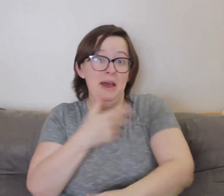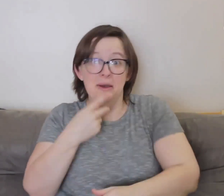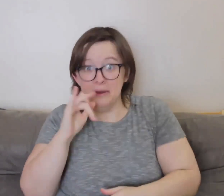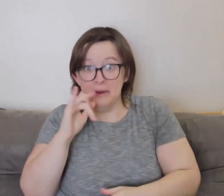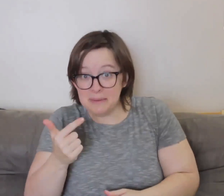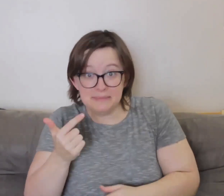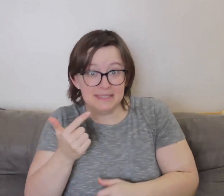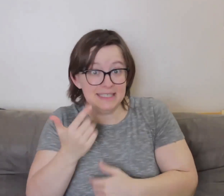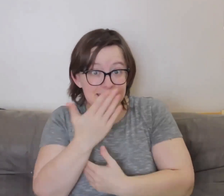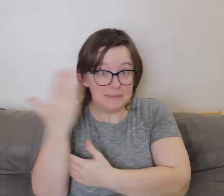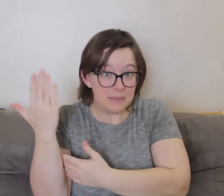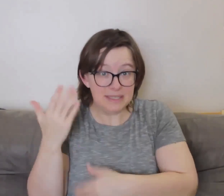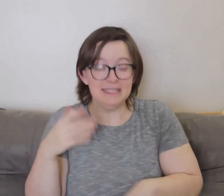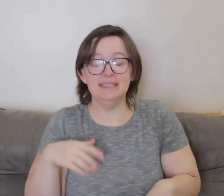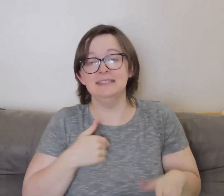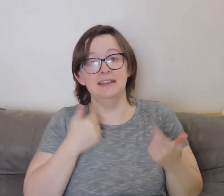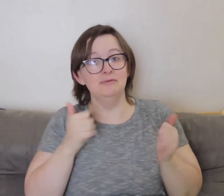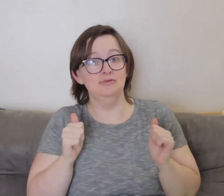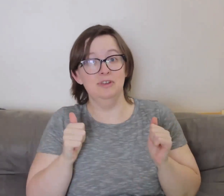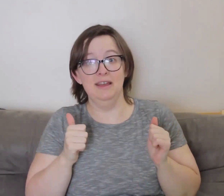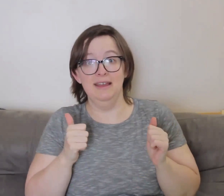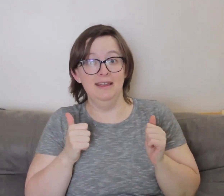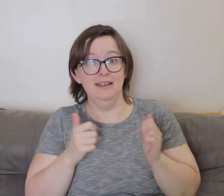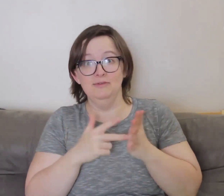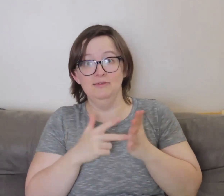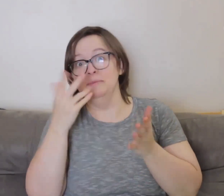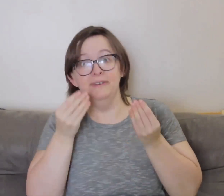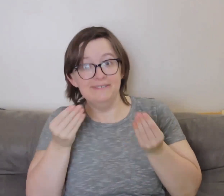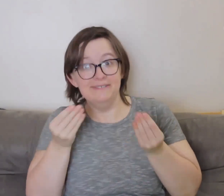struggle with breastfeeding, maybe try that. Um,